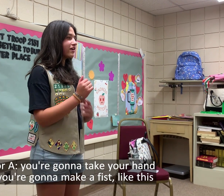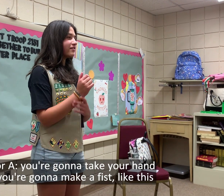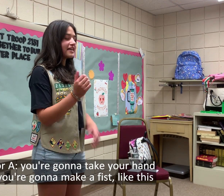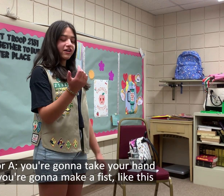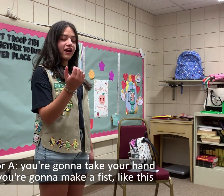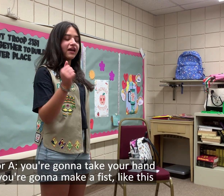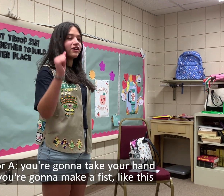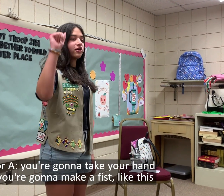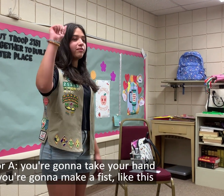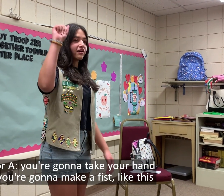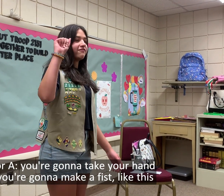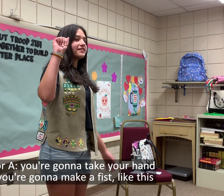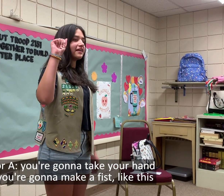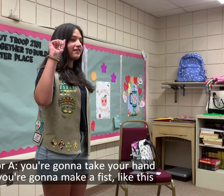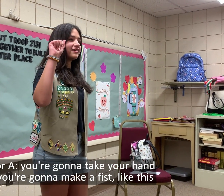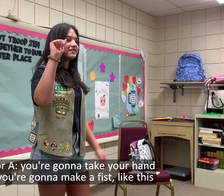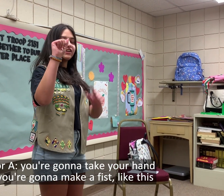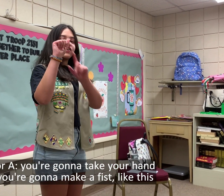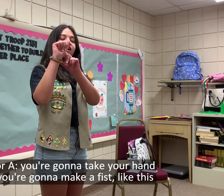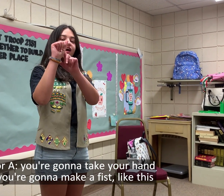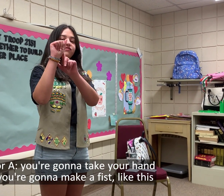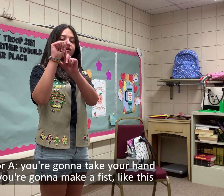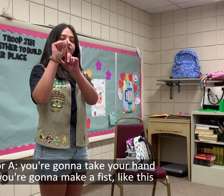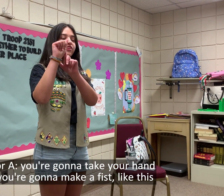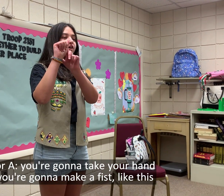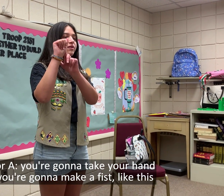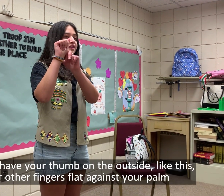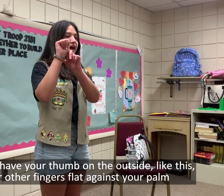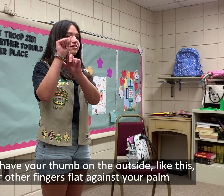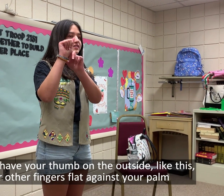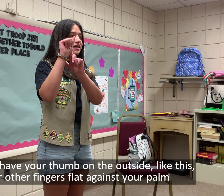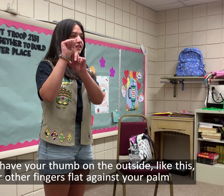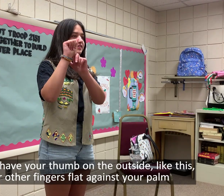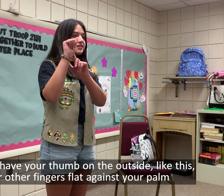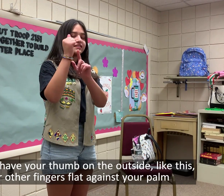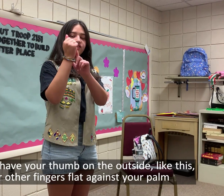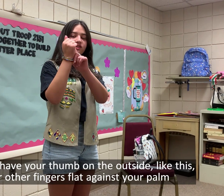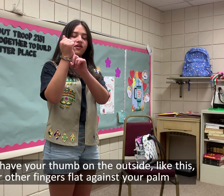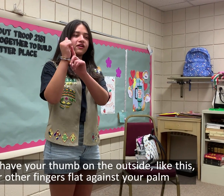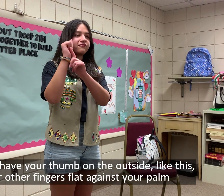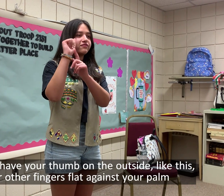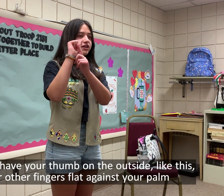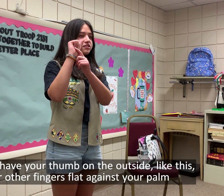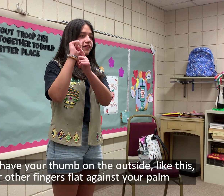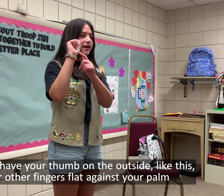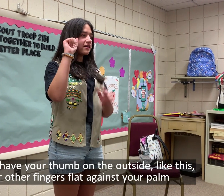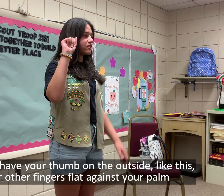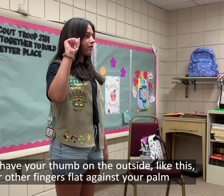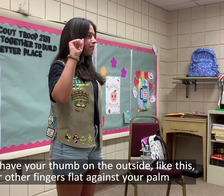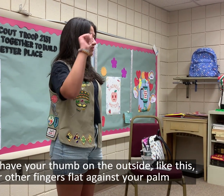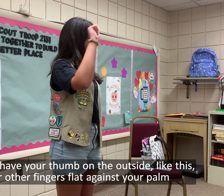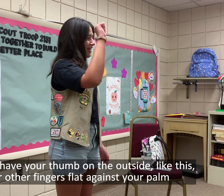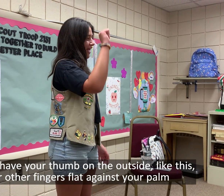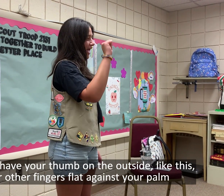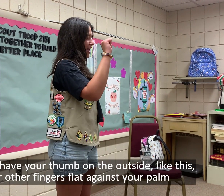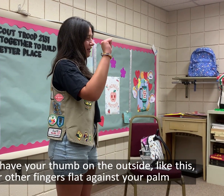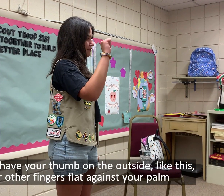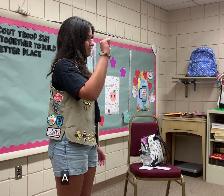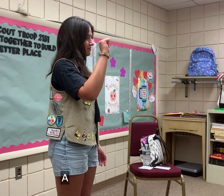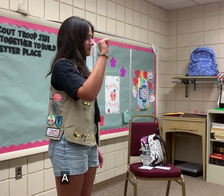take your hand and you're gonna make a fist like this. You're gonna have your thumb on the outside like this, and your other fingers flat against your palm. A.